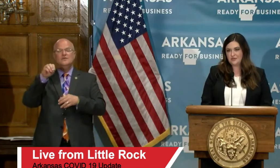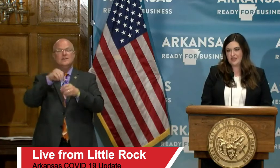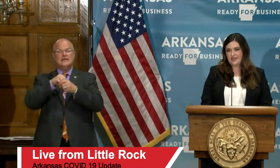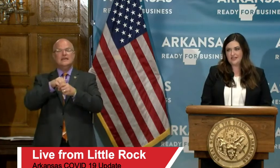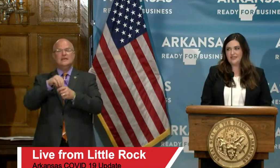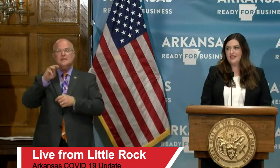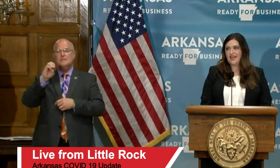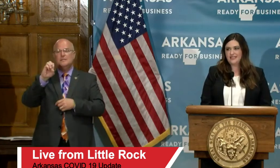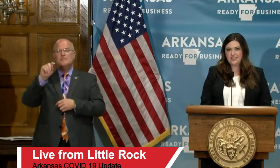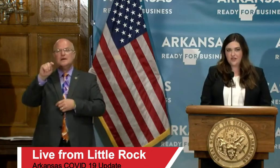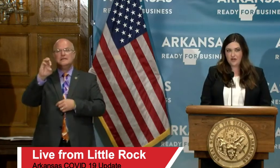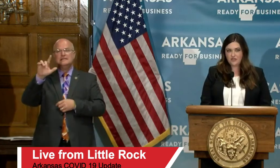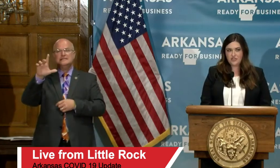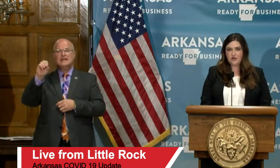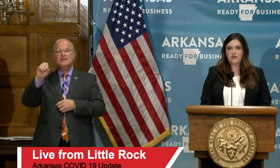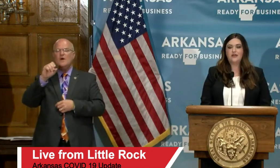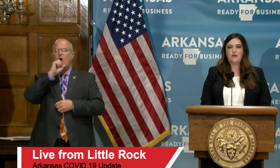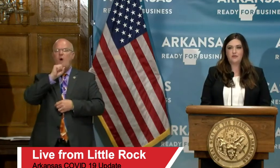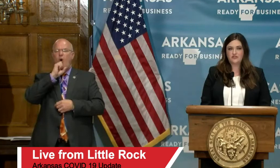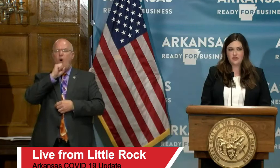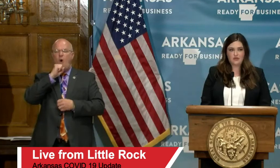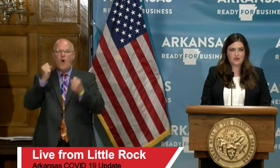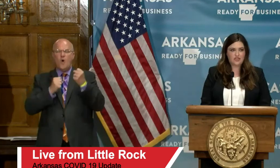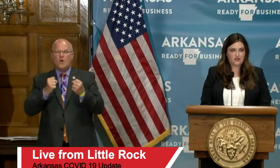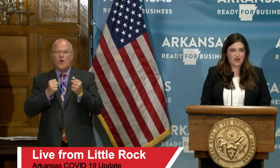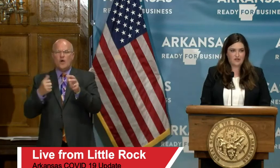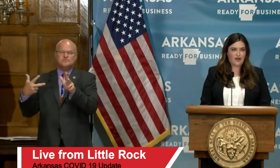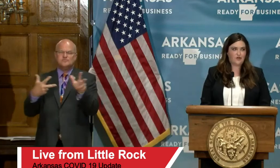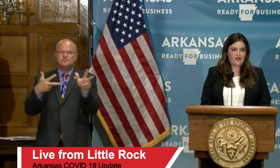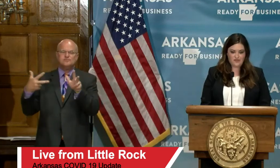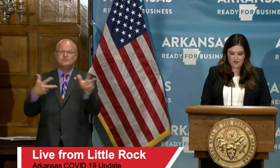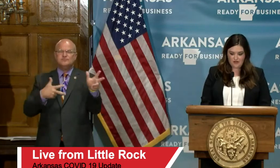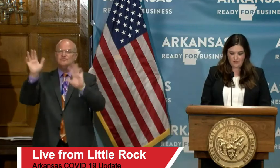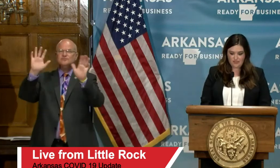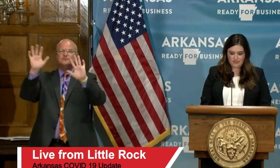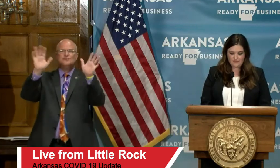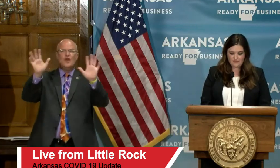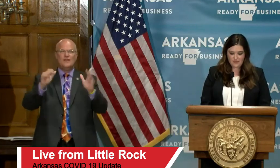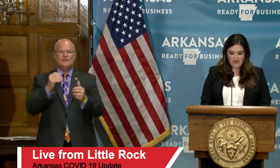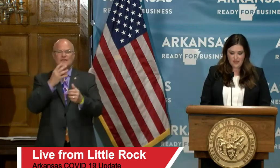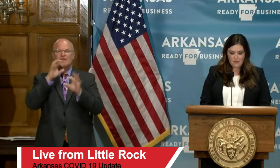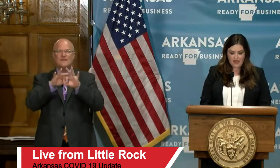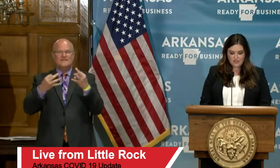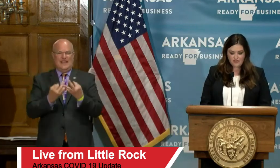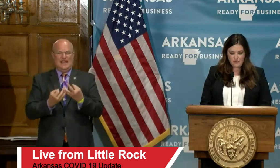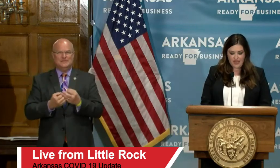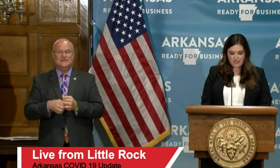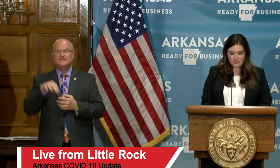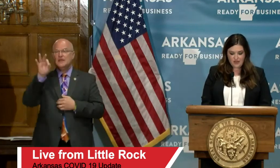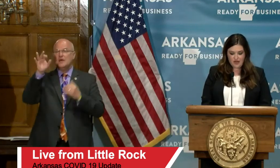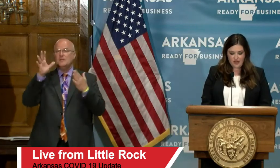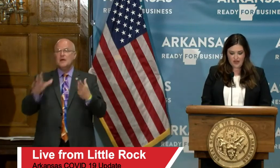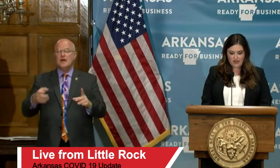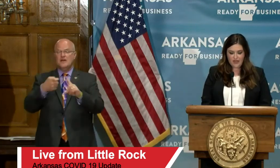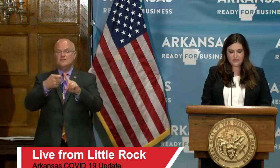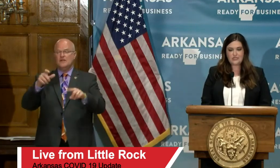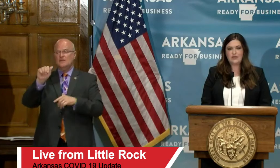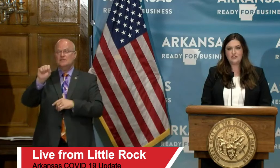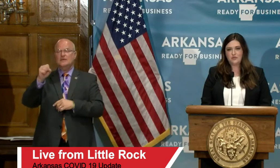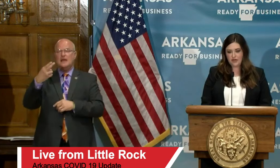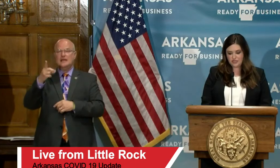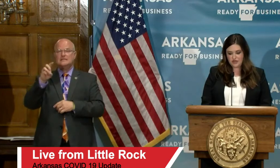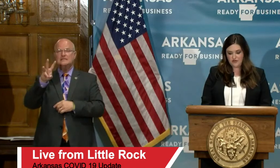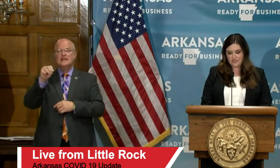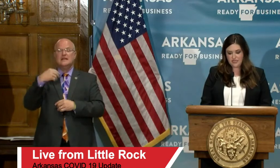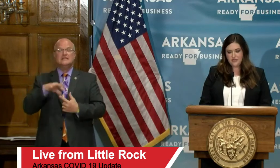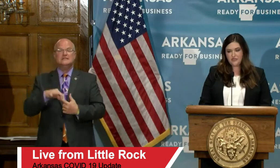parade last weekend, antique car show, members of the community driving by to wave at their loved ones. Pastors from the Ashdown area held a